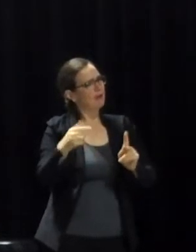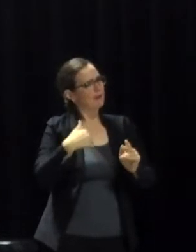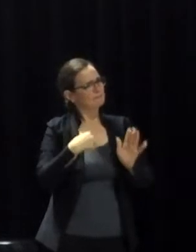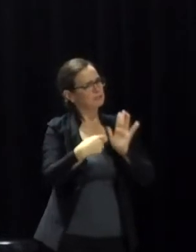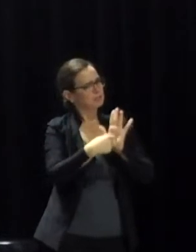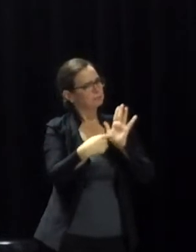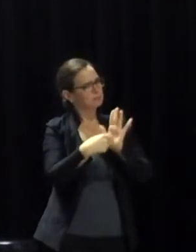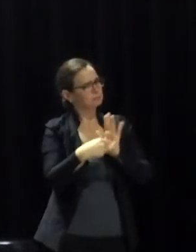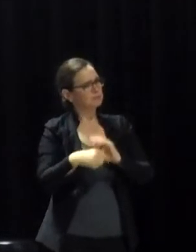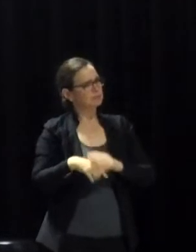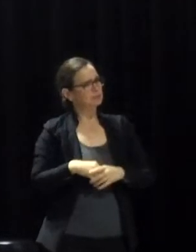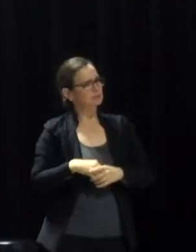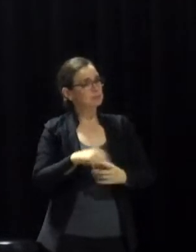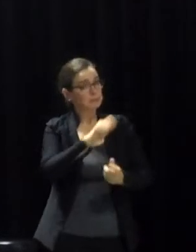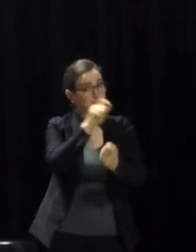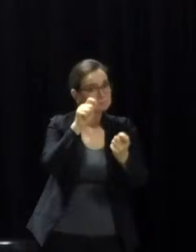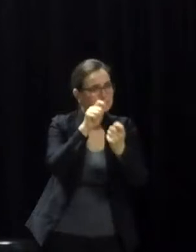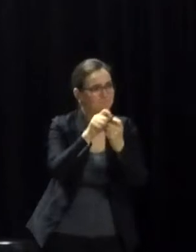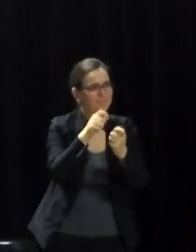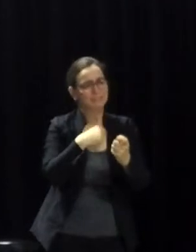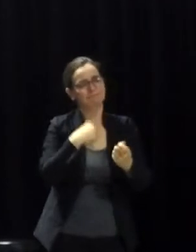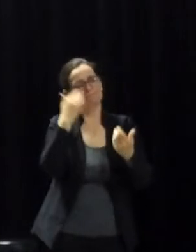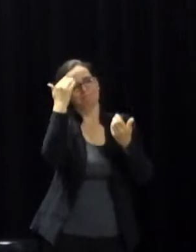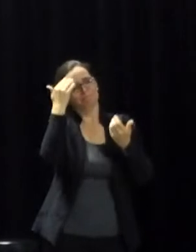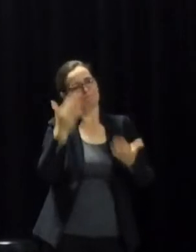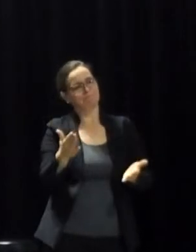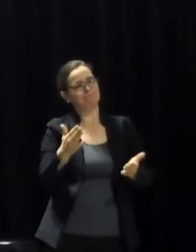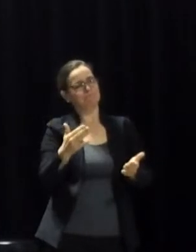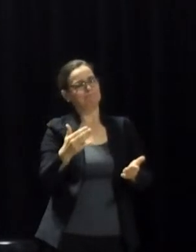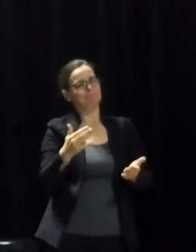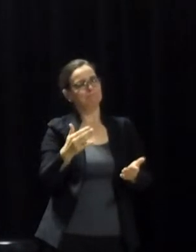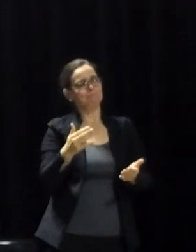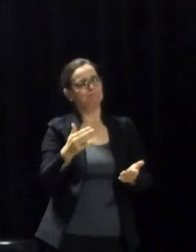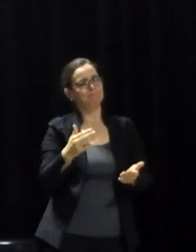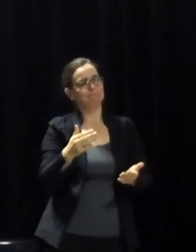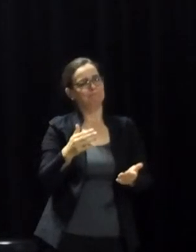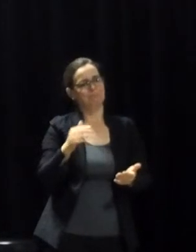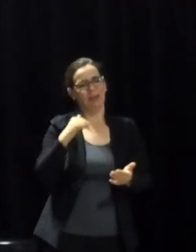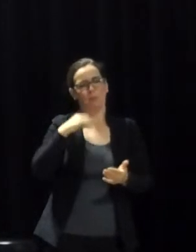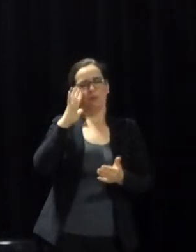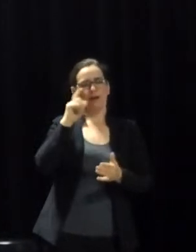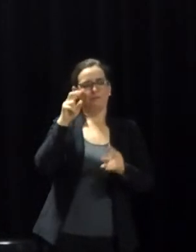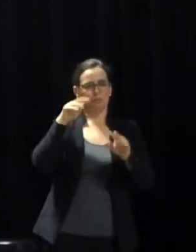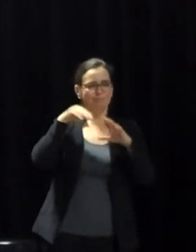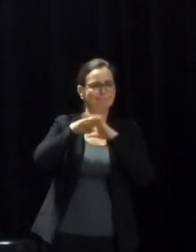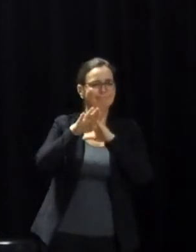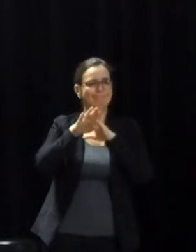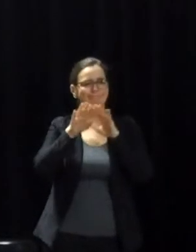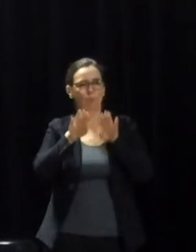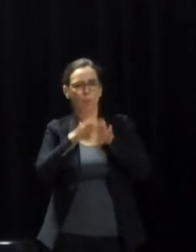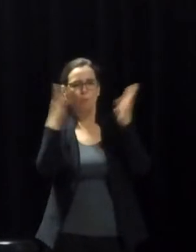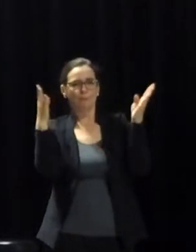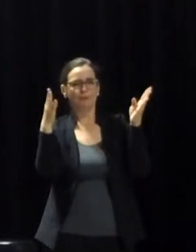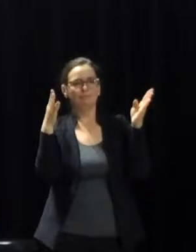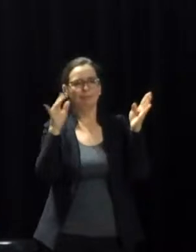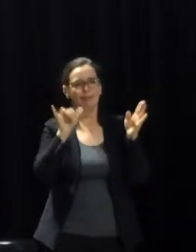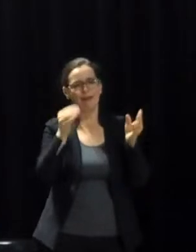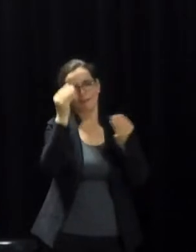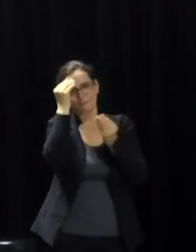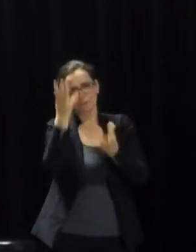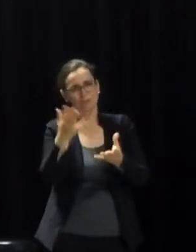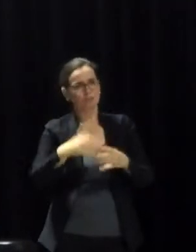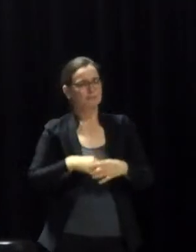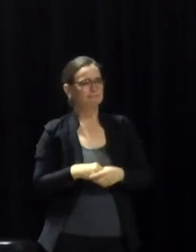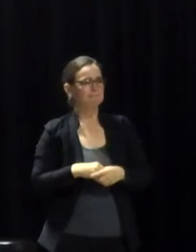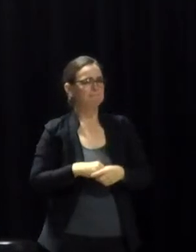but we have, if you look into our data page, we put that will be proportionately the same. If we have about 1/3 to little